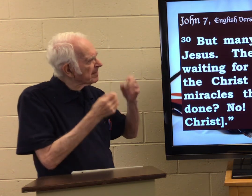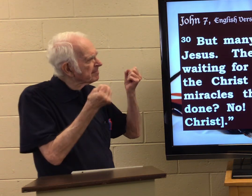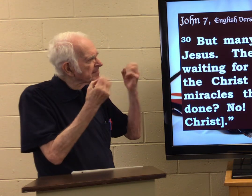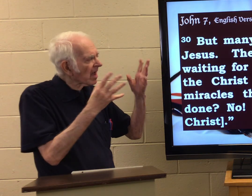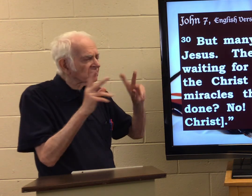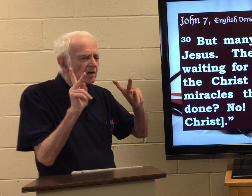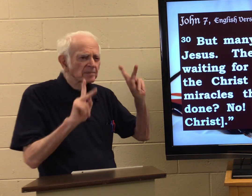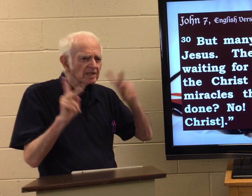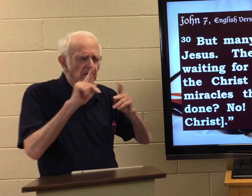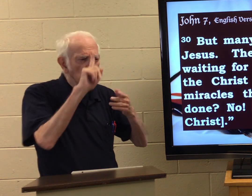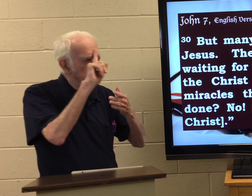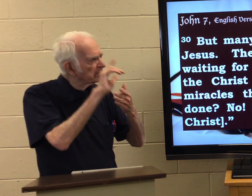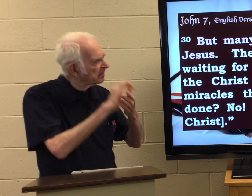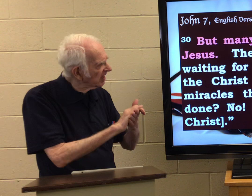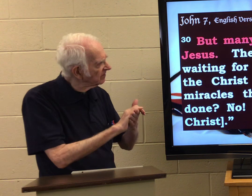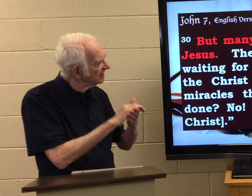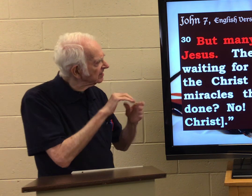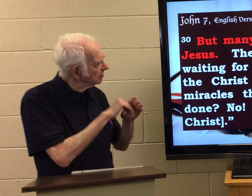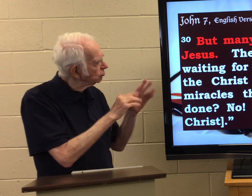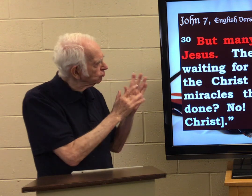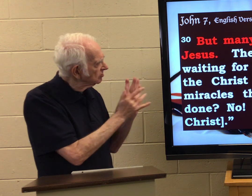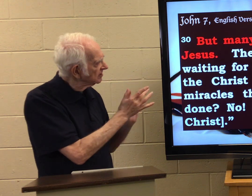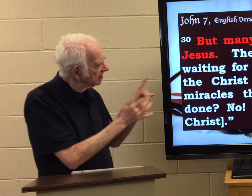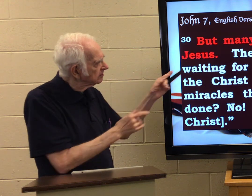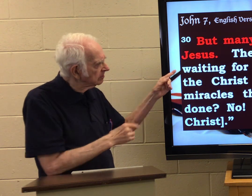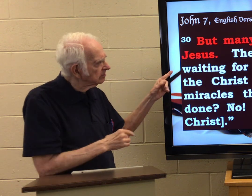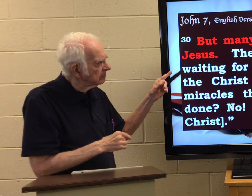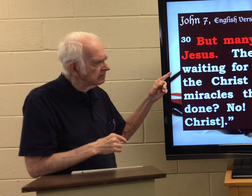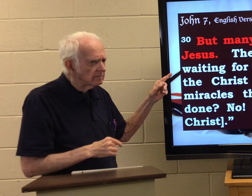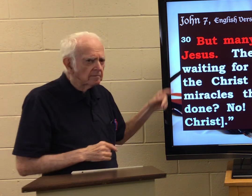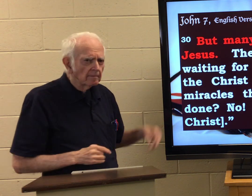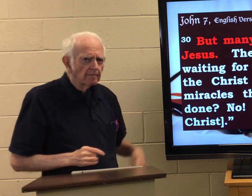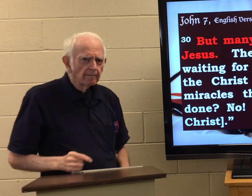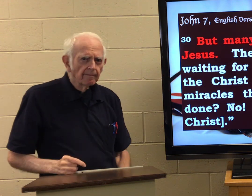But many of the people believed in Jesus.